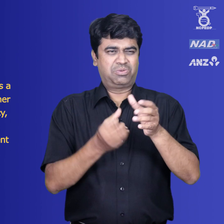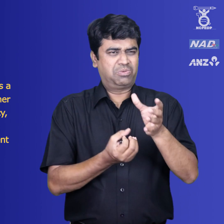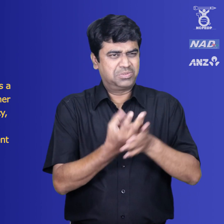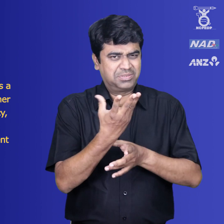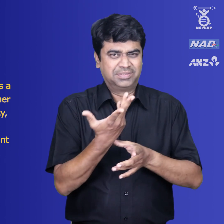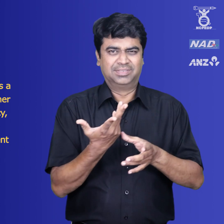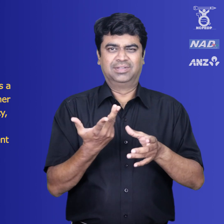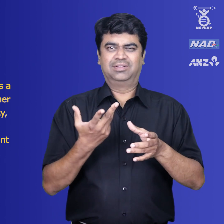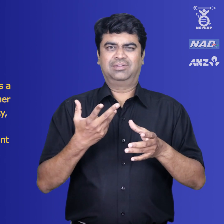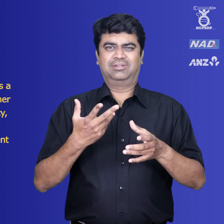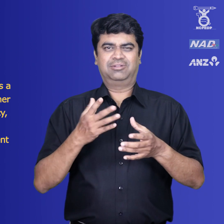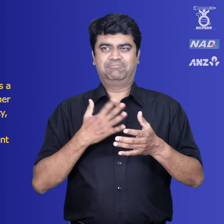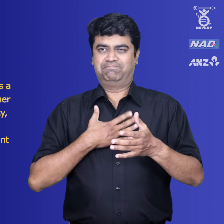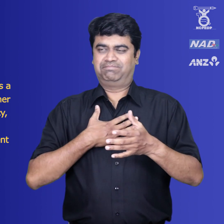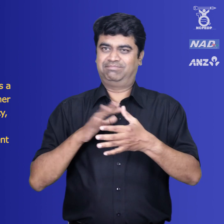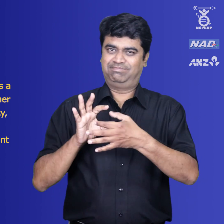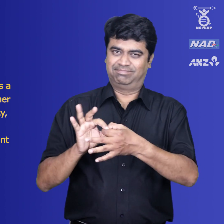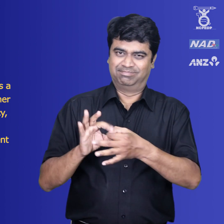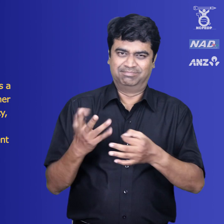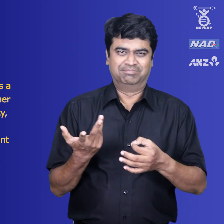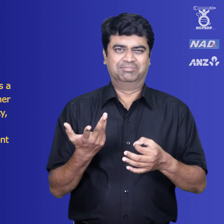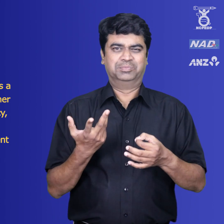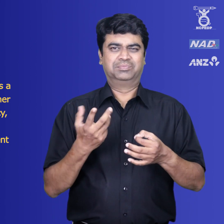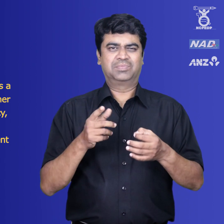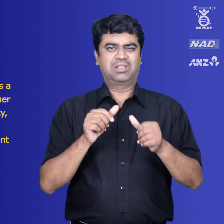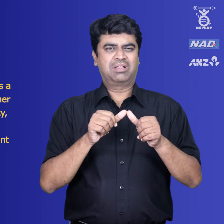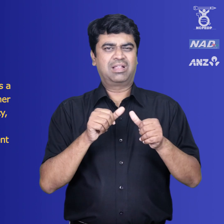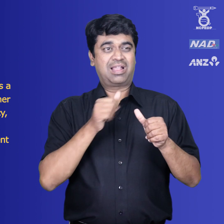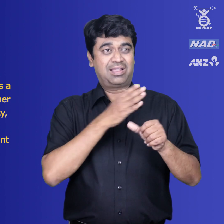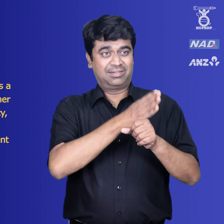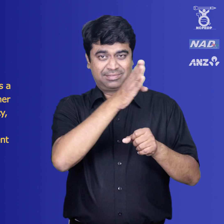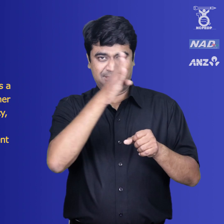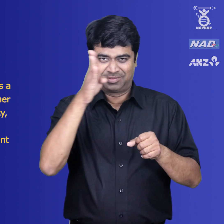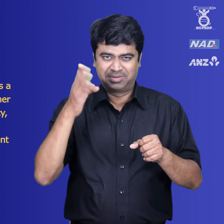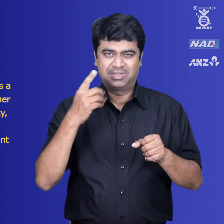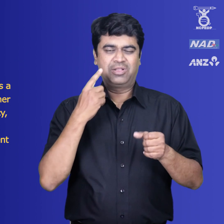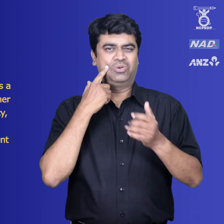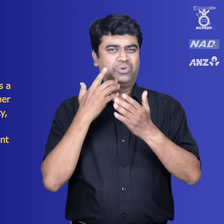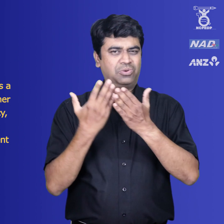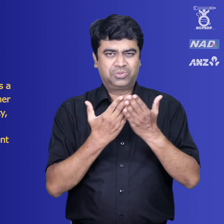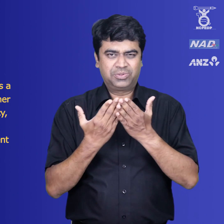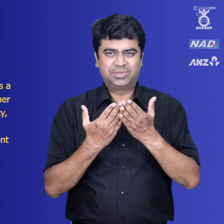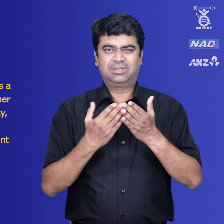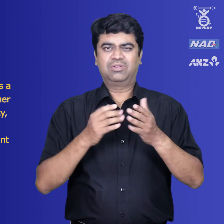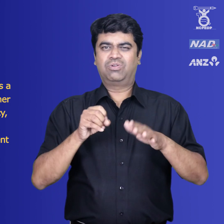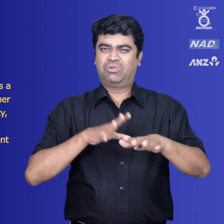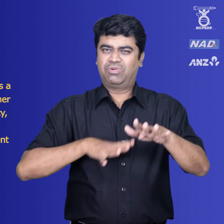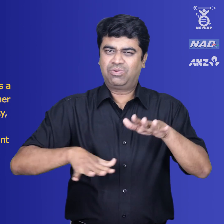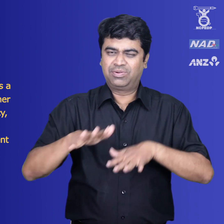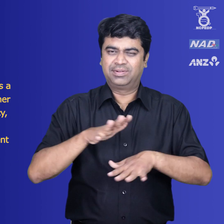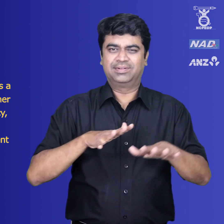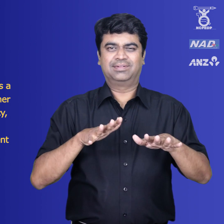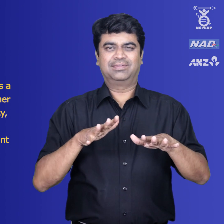society, associations, trust, agency, institution,